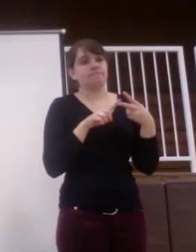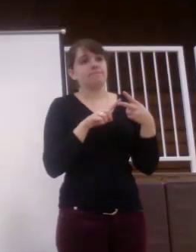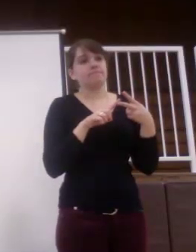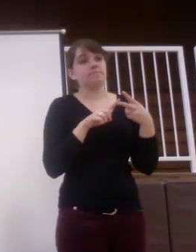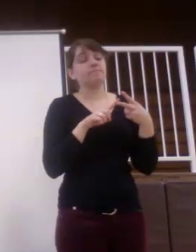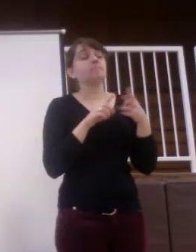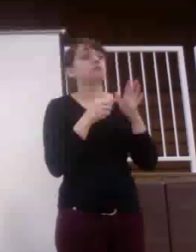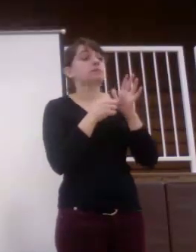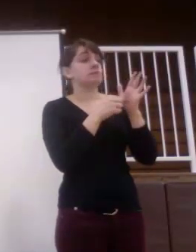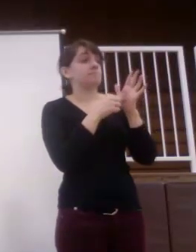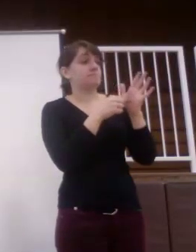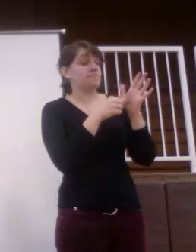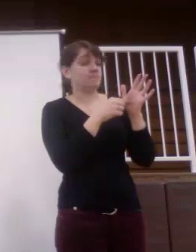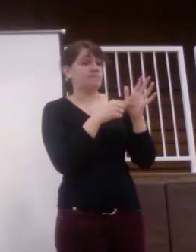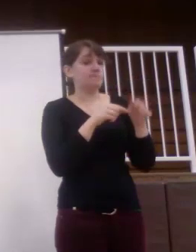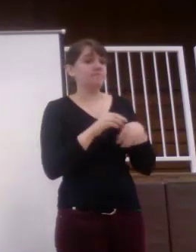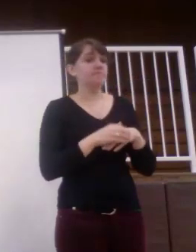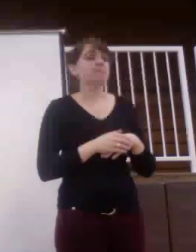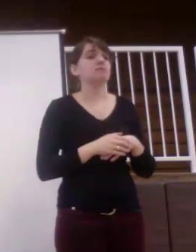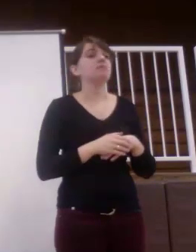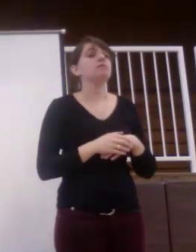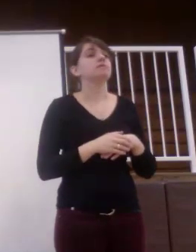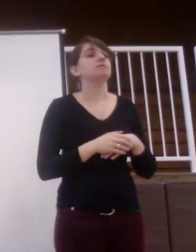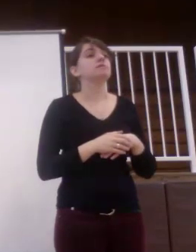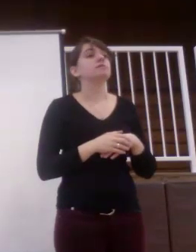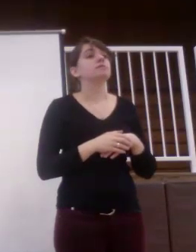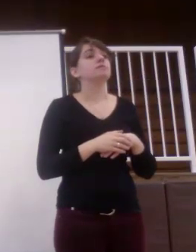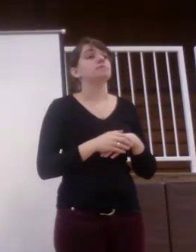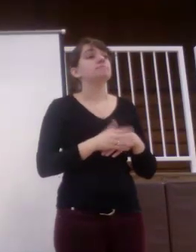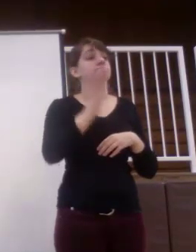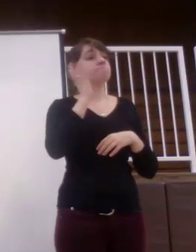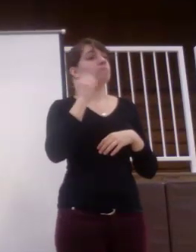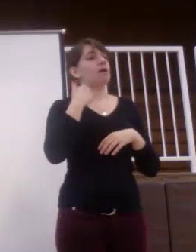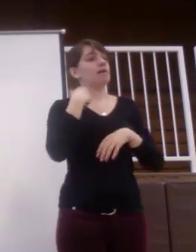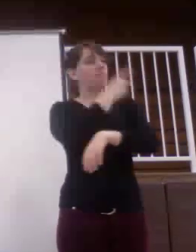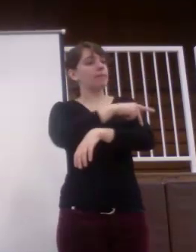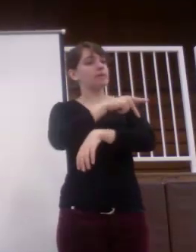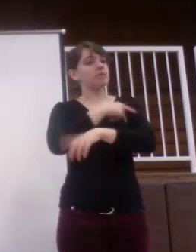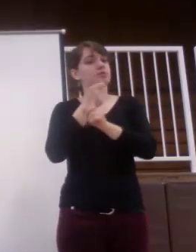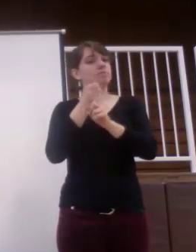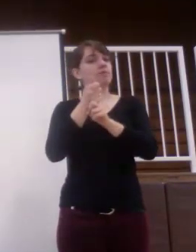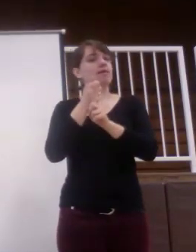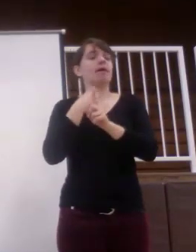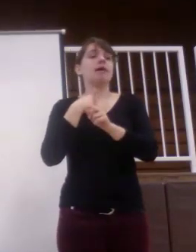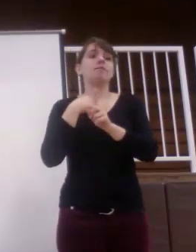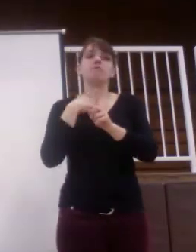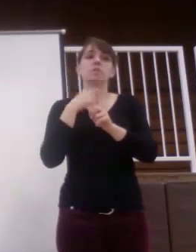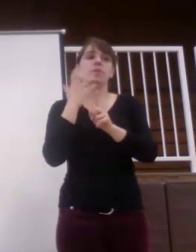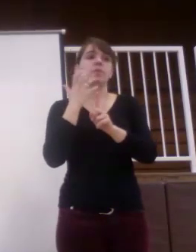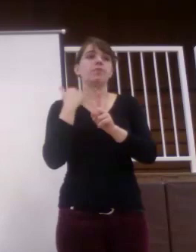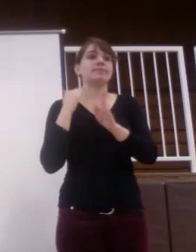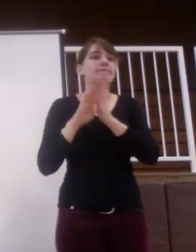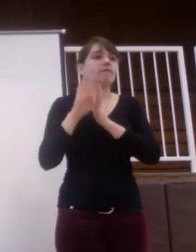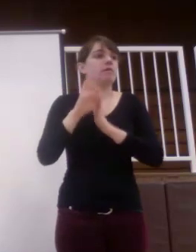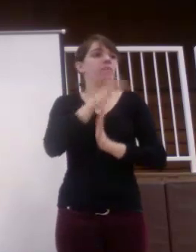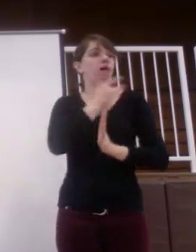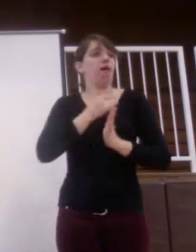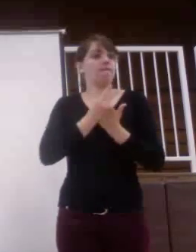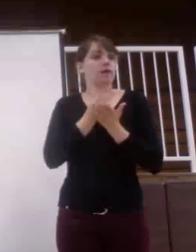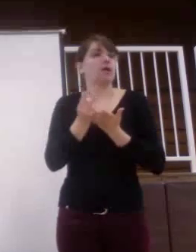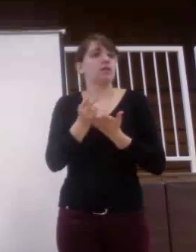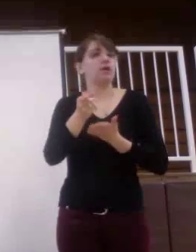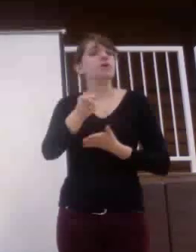For example, I had a patient who had advanced heart failure, who did